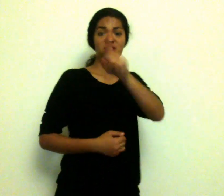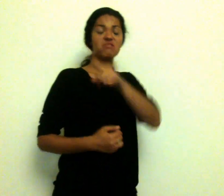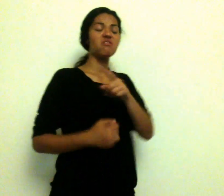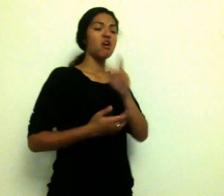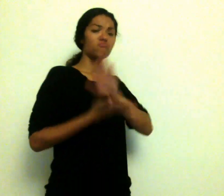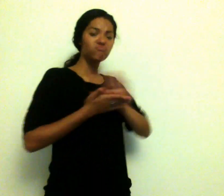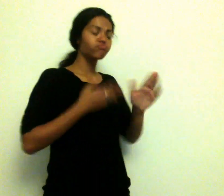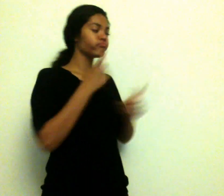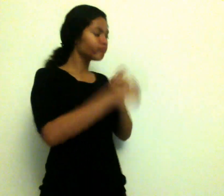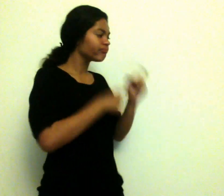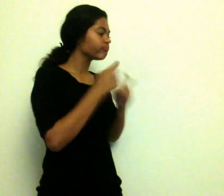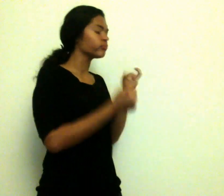and the team at